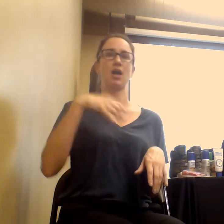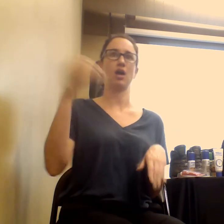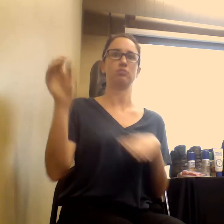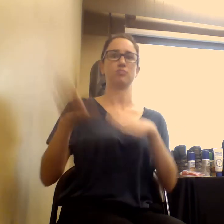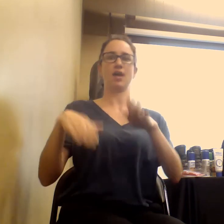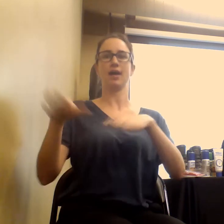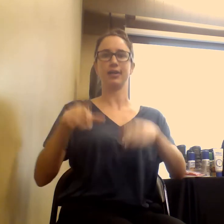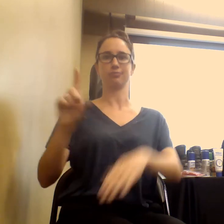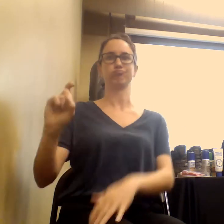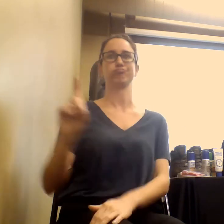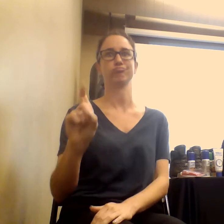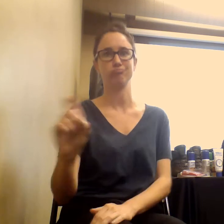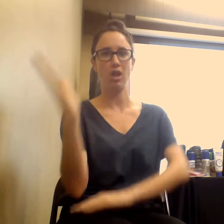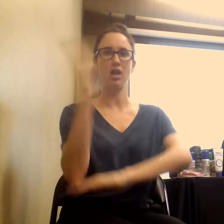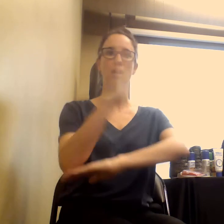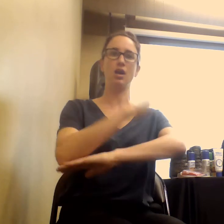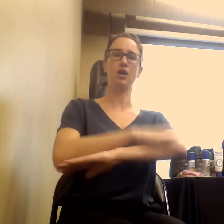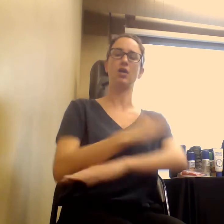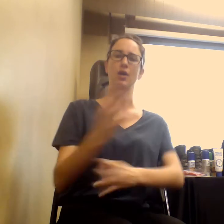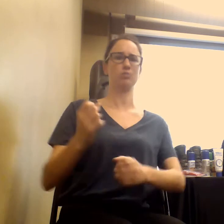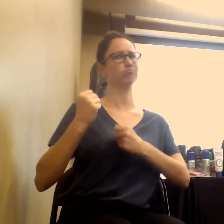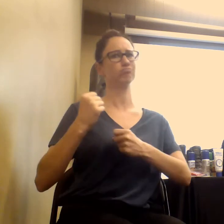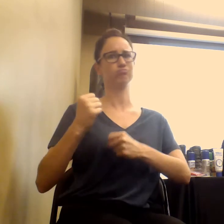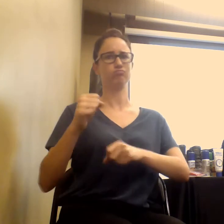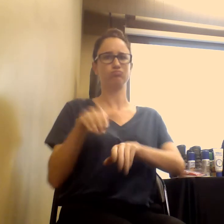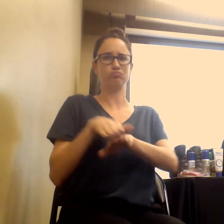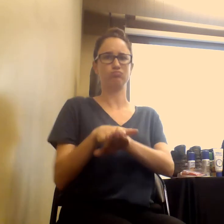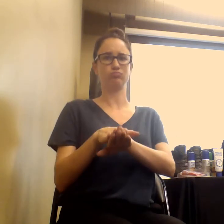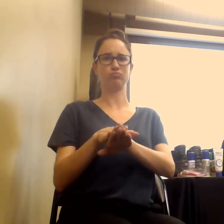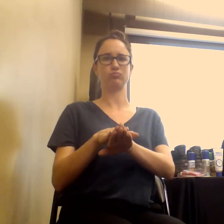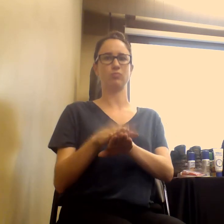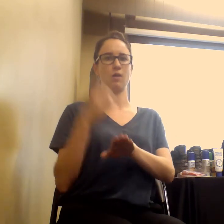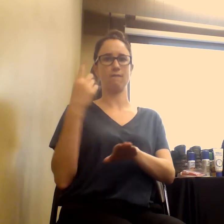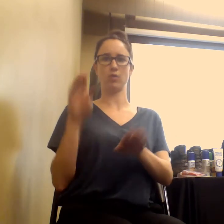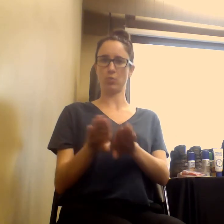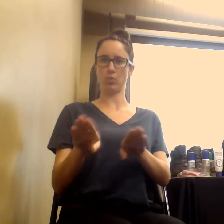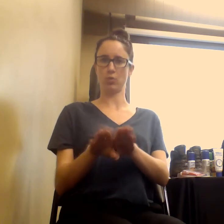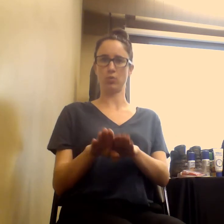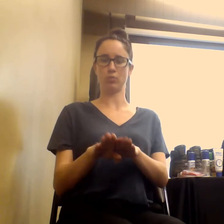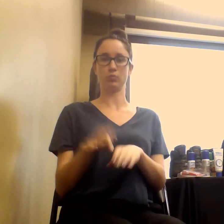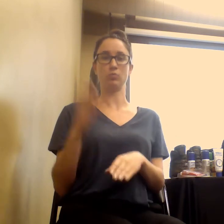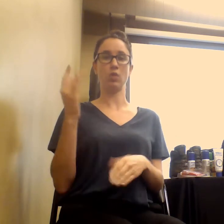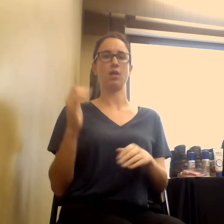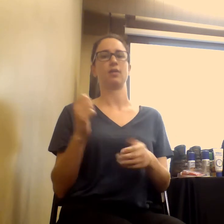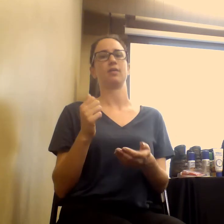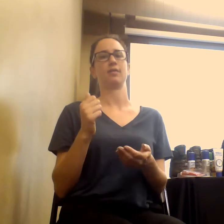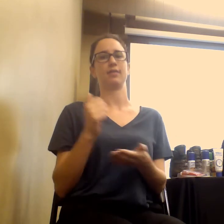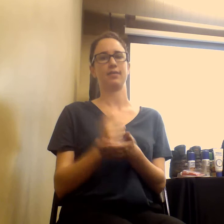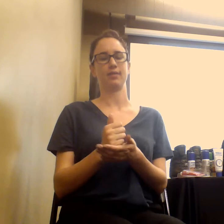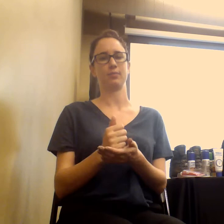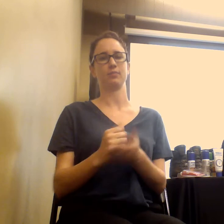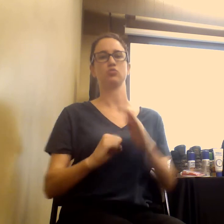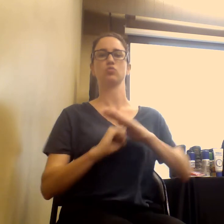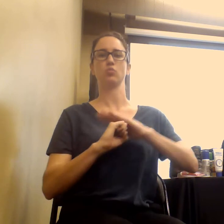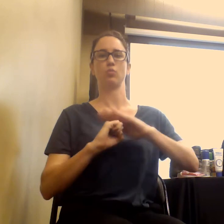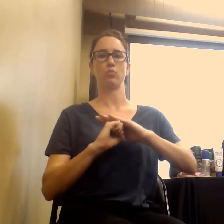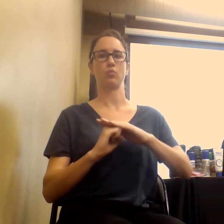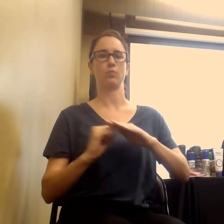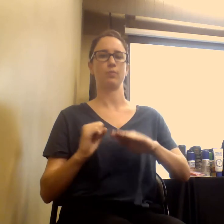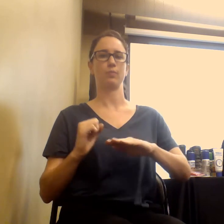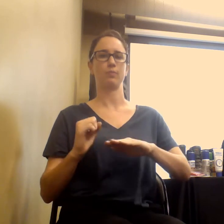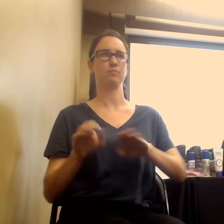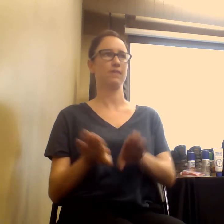put in your mind as you're buying those boots, because it will change the volume of your foot. Now, inside of that boot. Now,